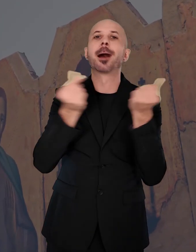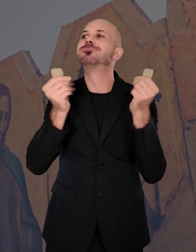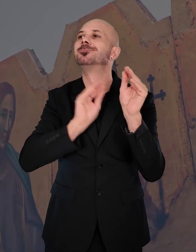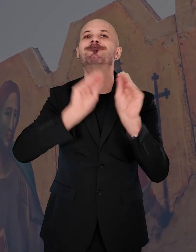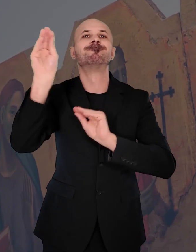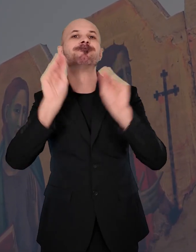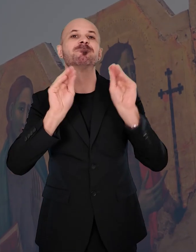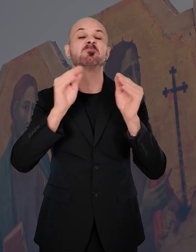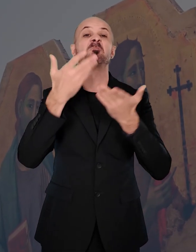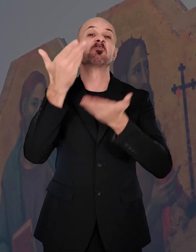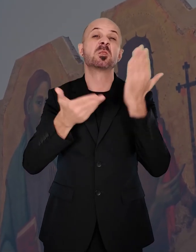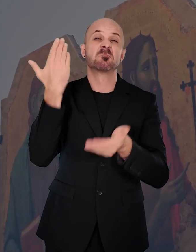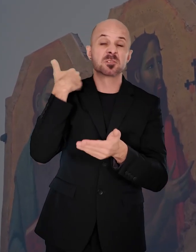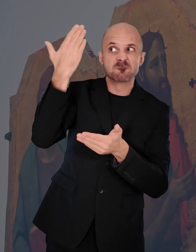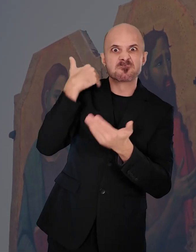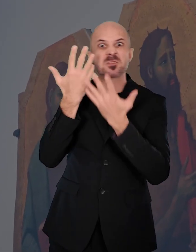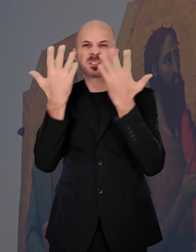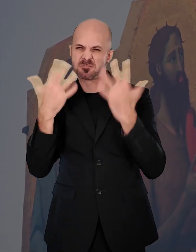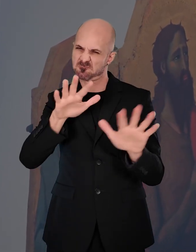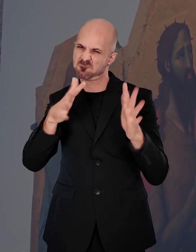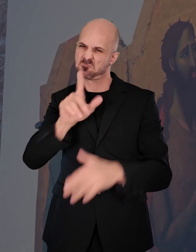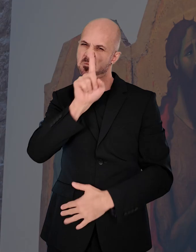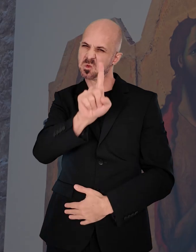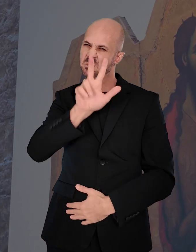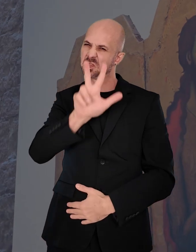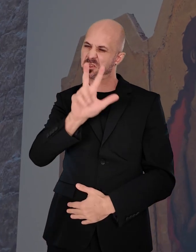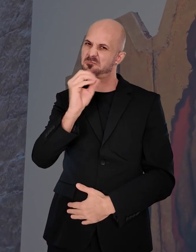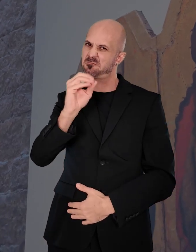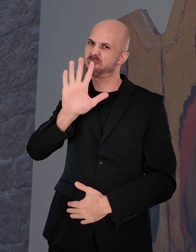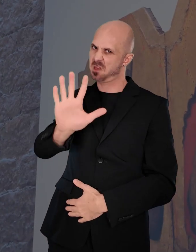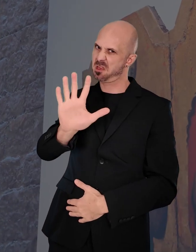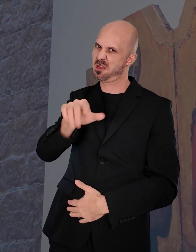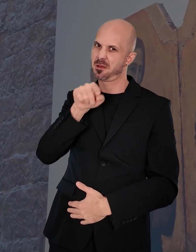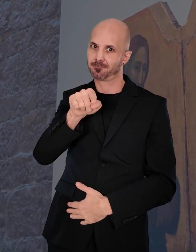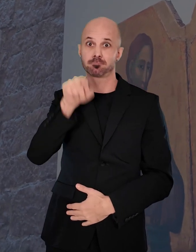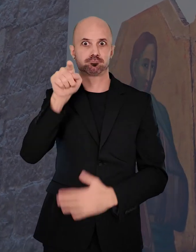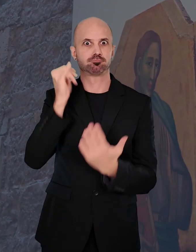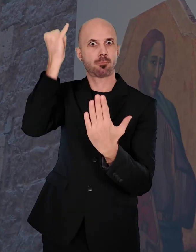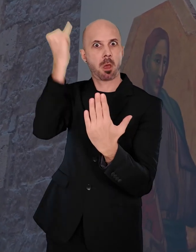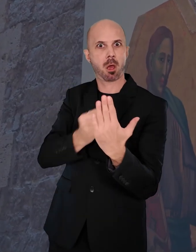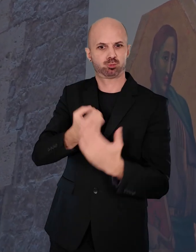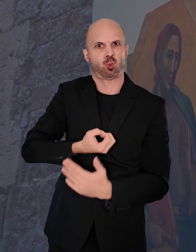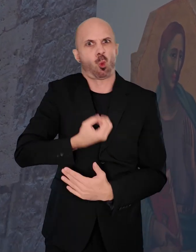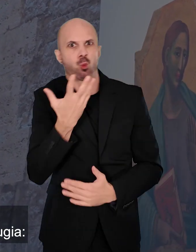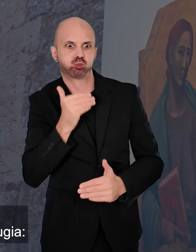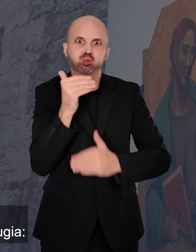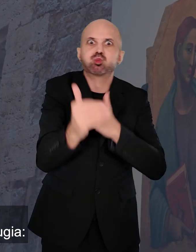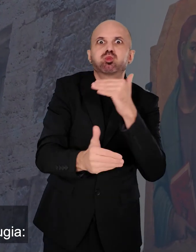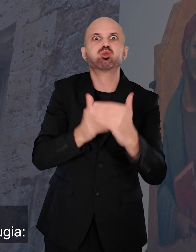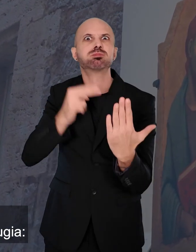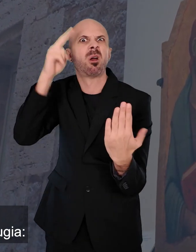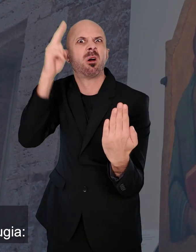It dates to about 1305, during the late phase in the artist's career and at a crucial moment